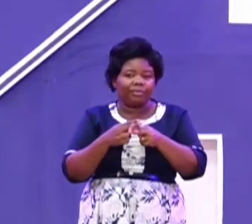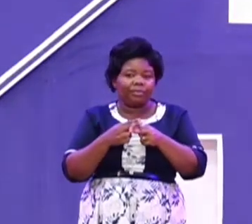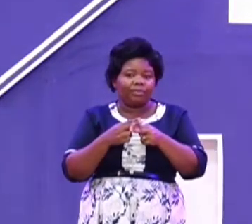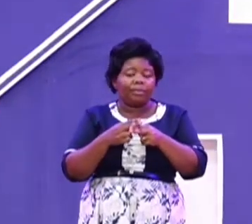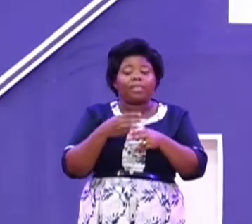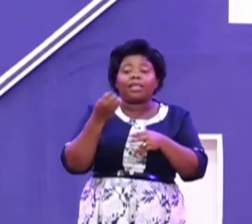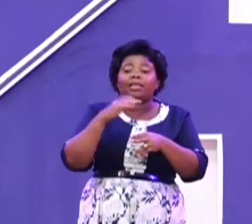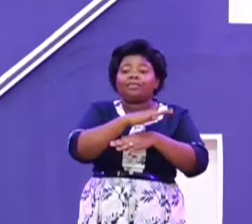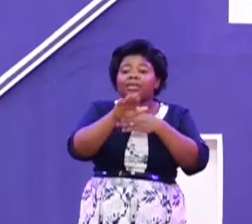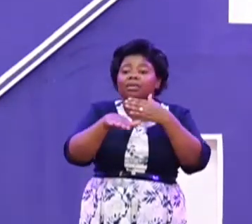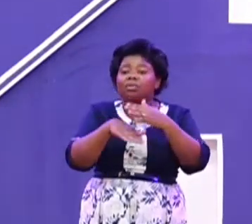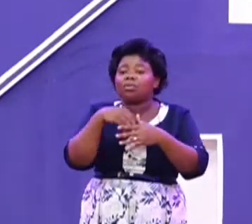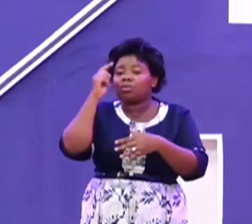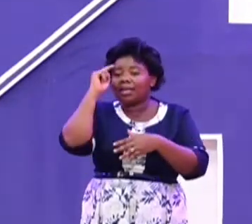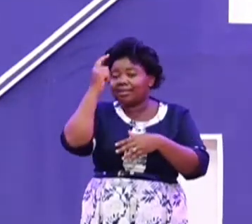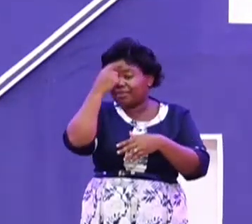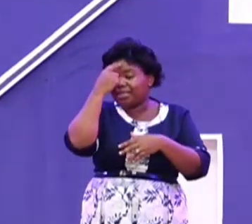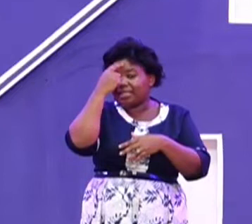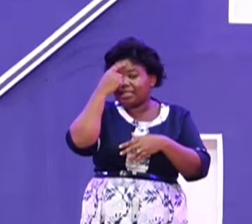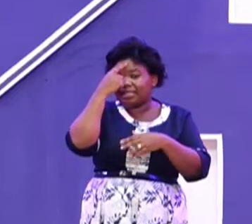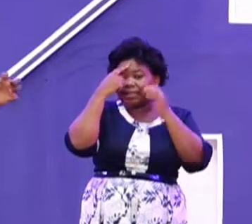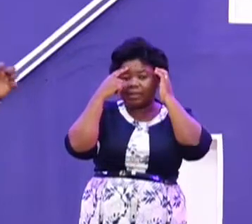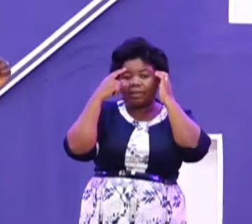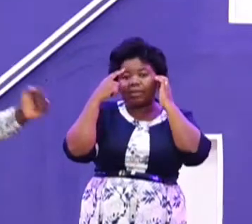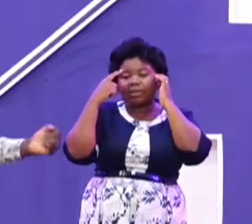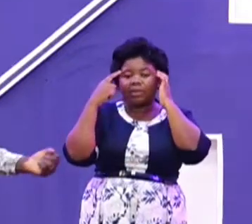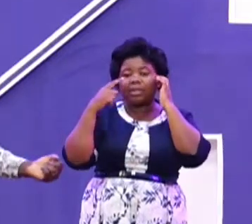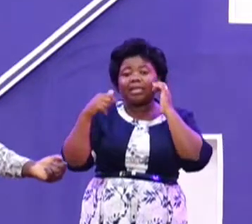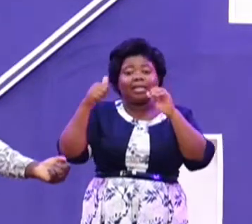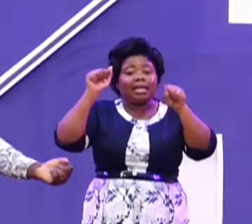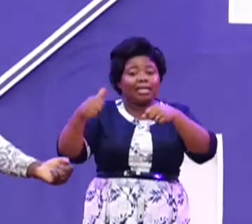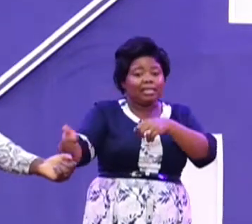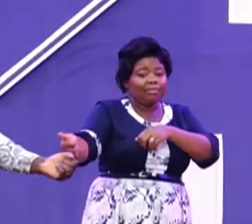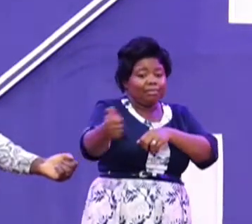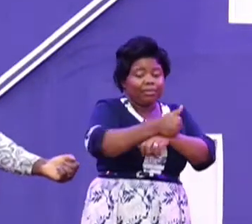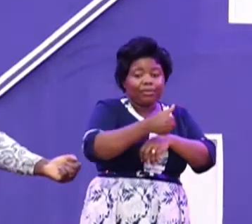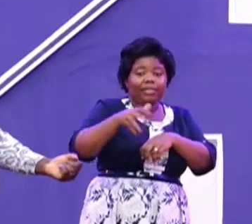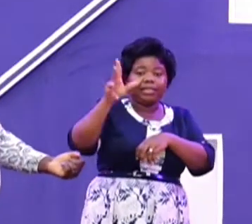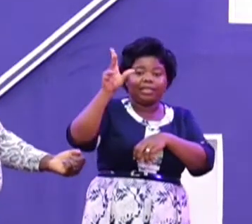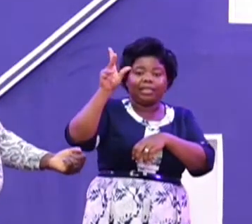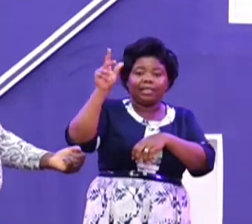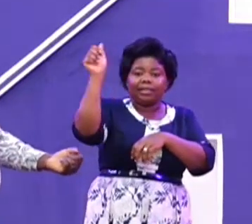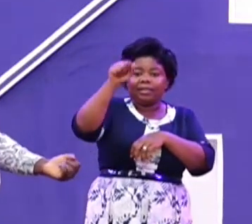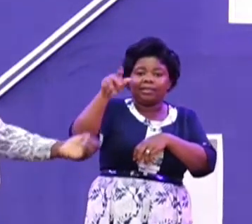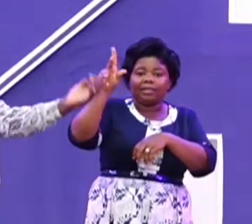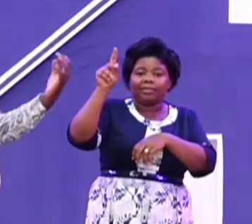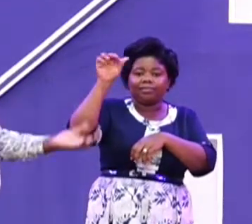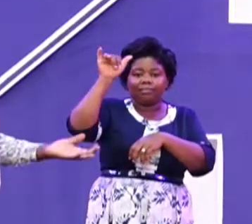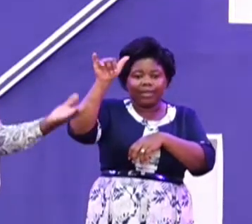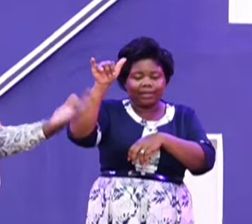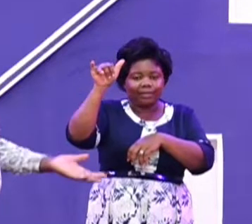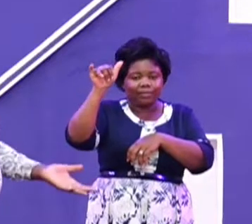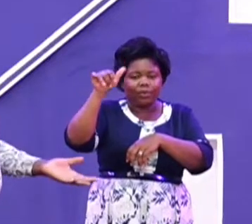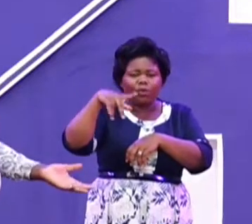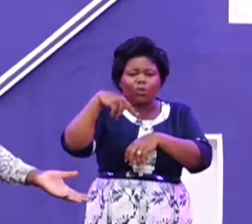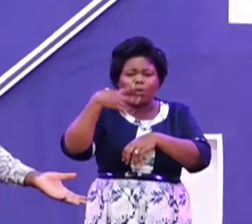whole government can put somebody, a spy, who has studied even